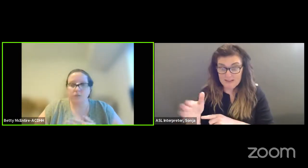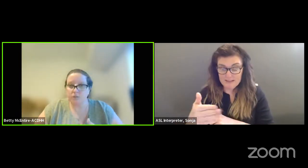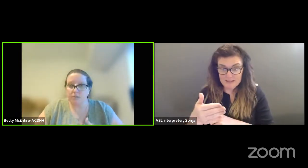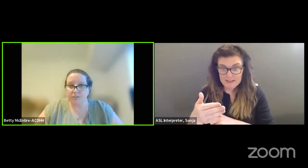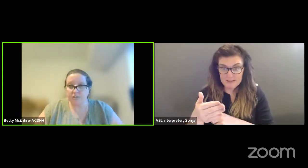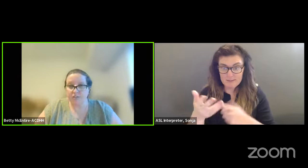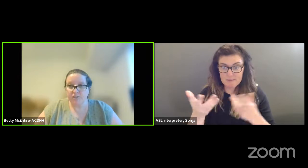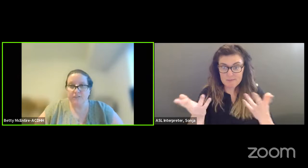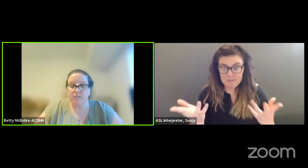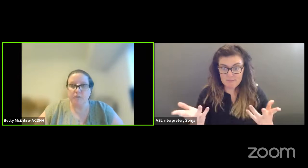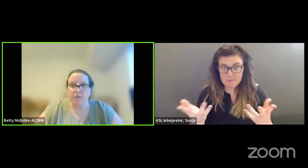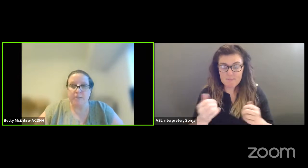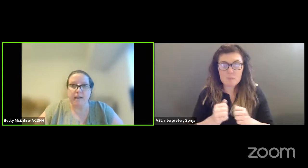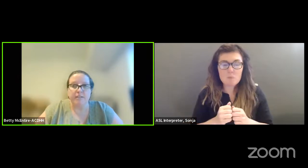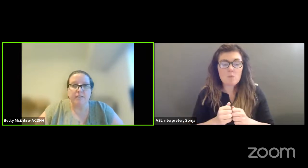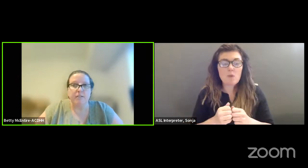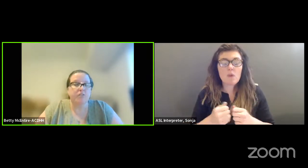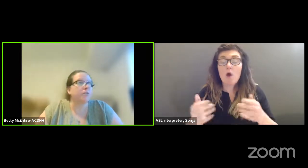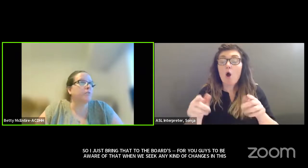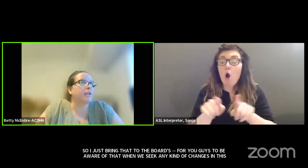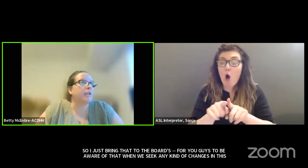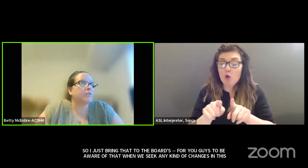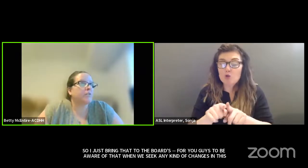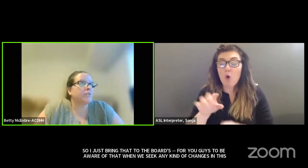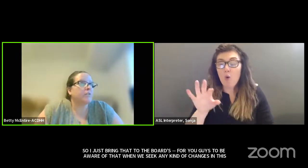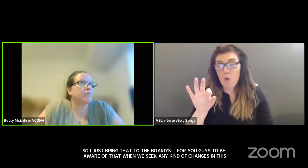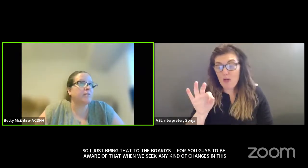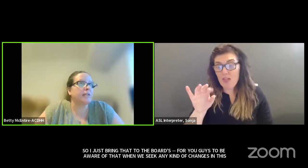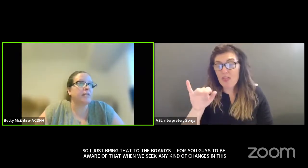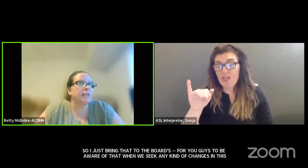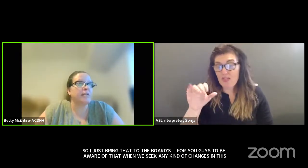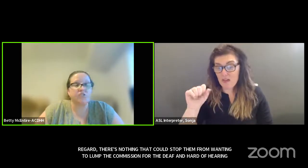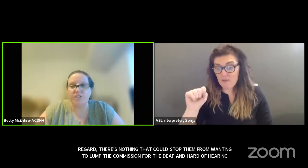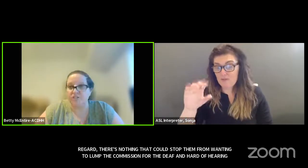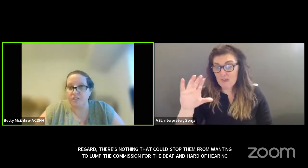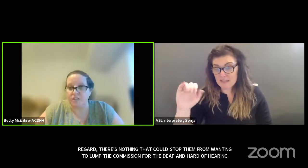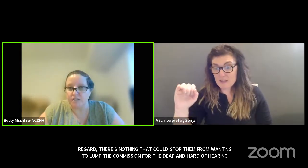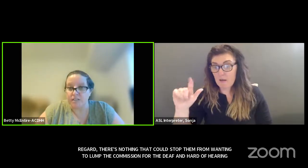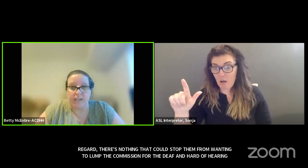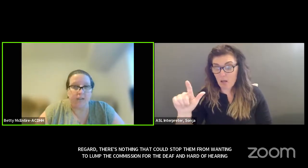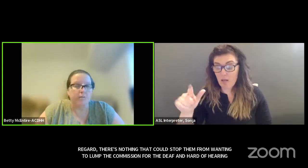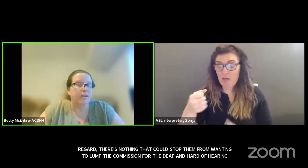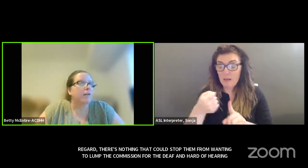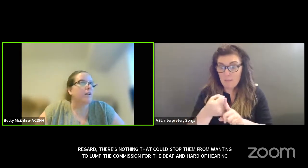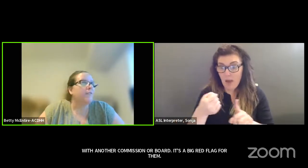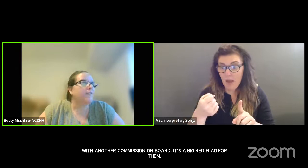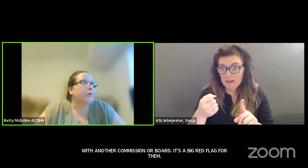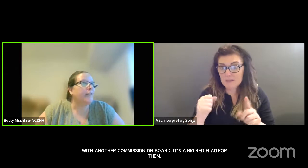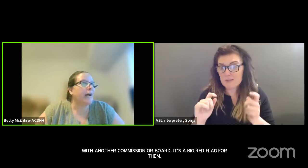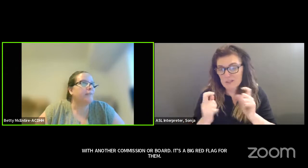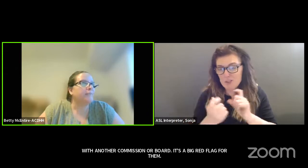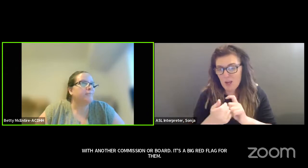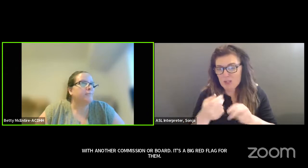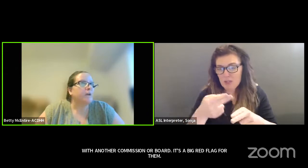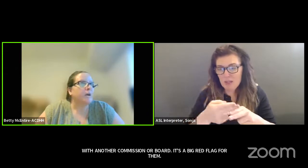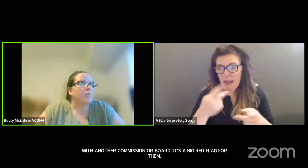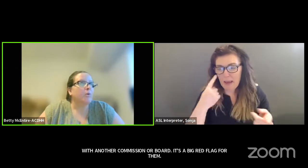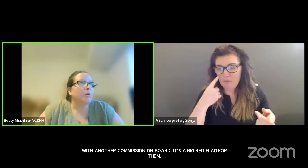then also I mentioned the fiscal impact to the agency relating changing the name for